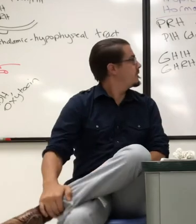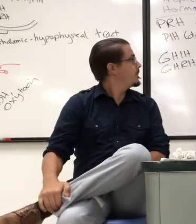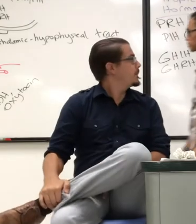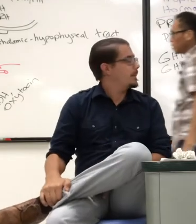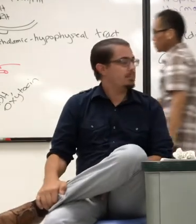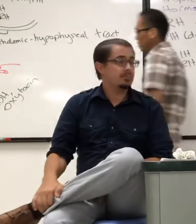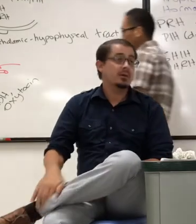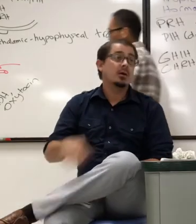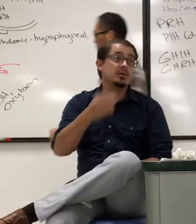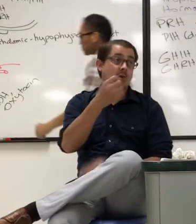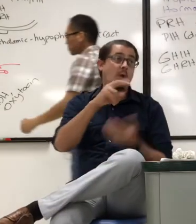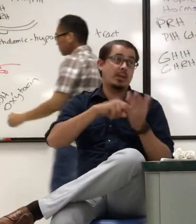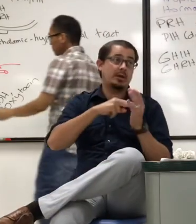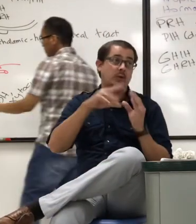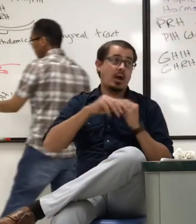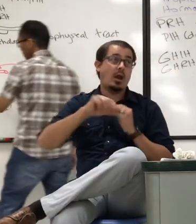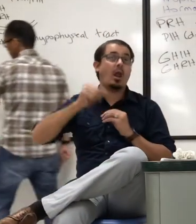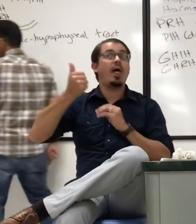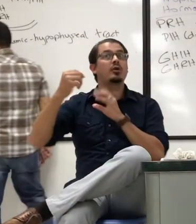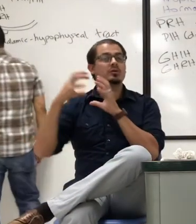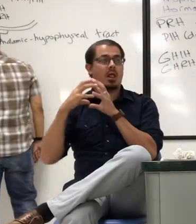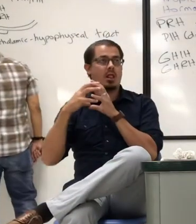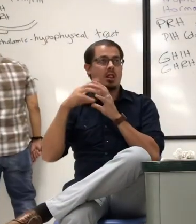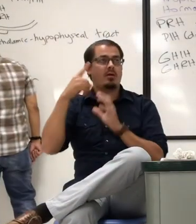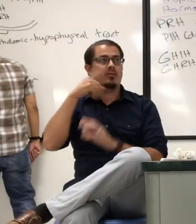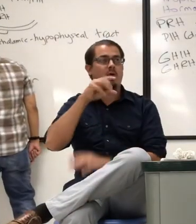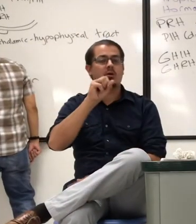I'll draw another cell here.